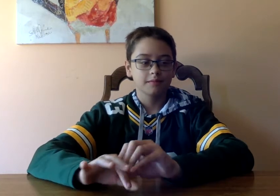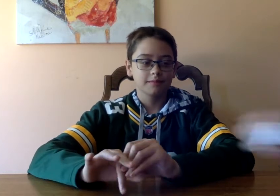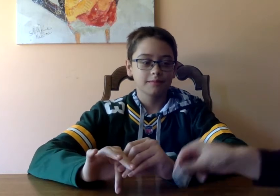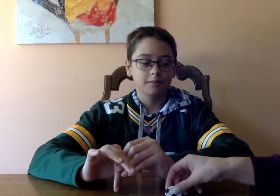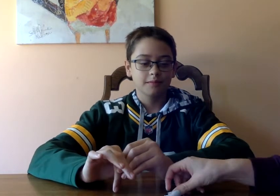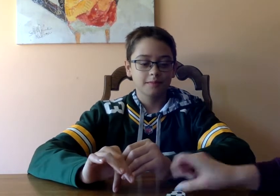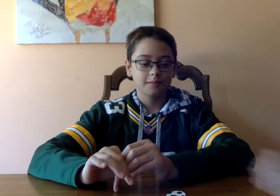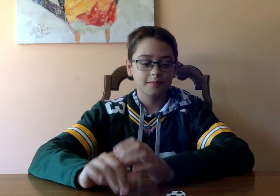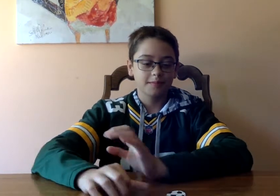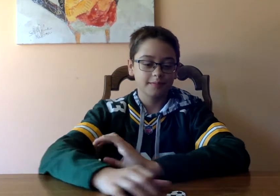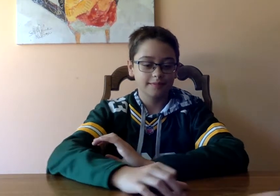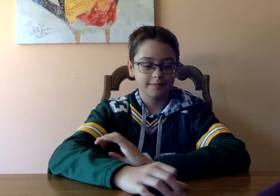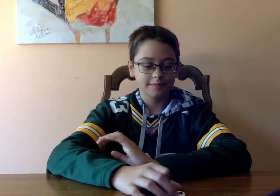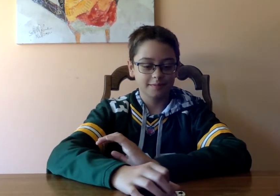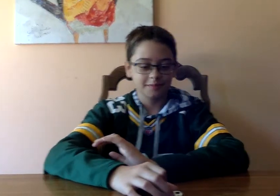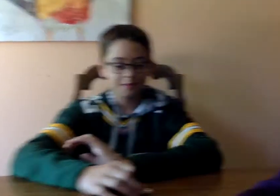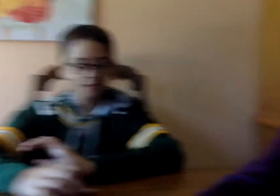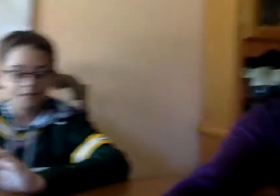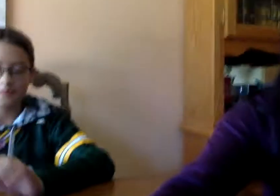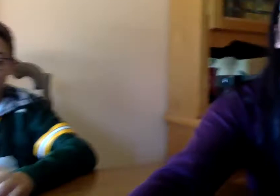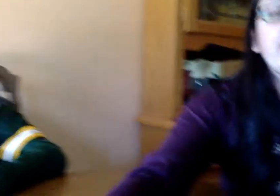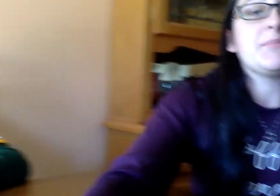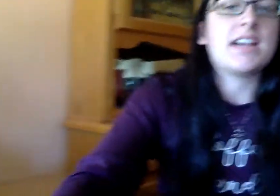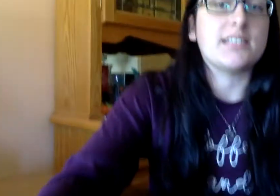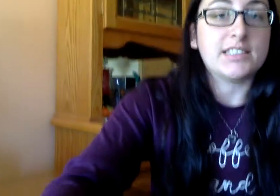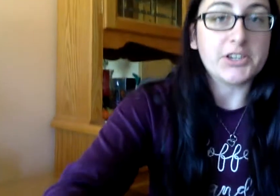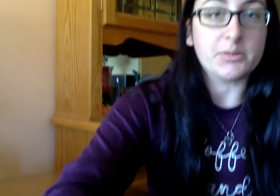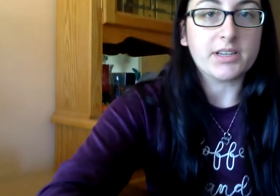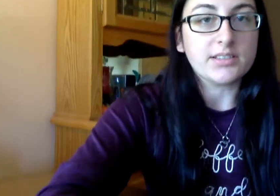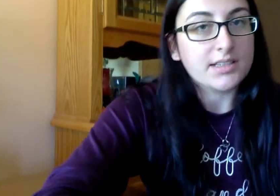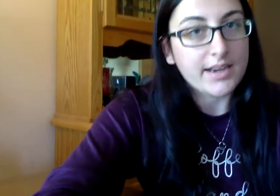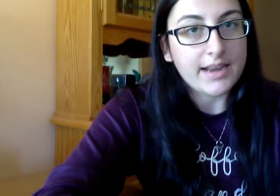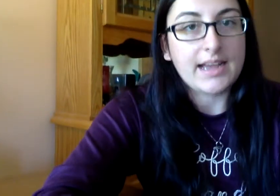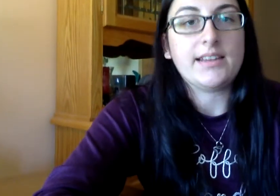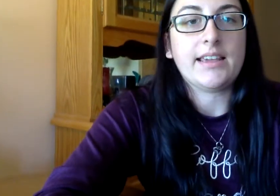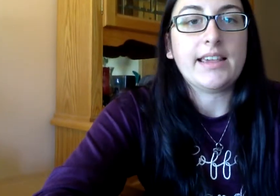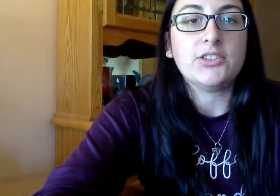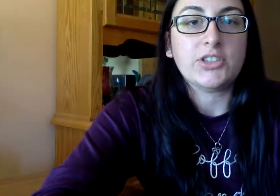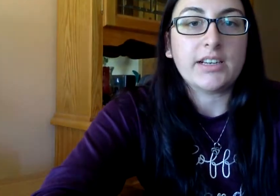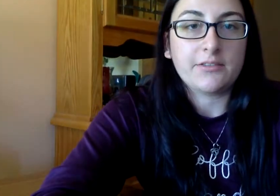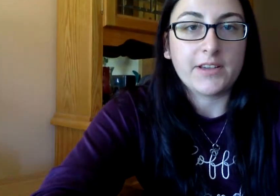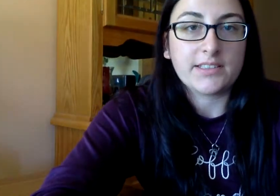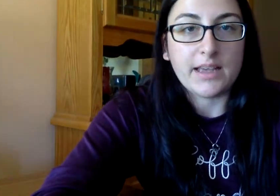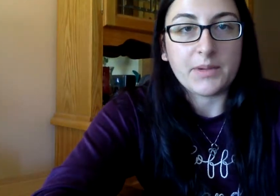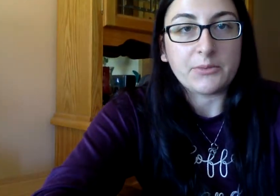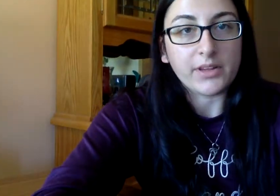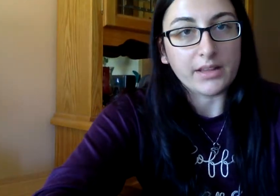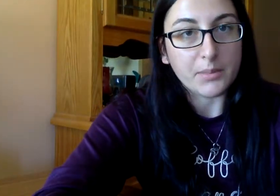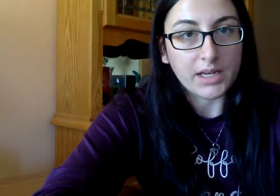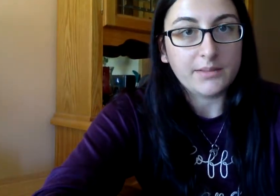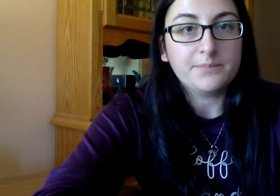James, you get a sticker. James got a sticker because he did not engage in any face slapping within the minute.